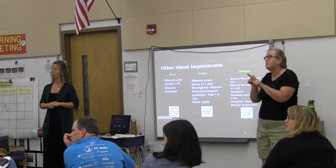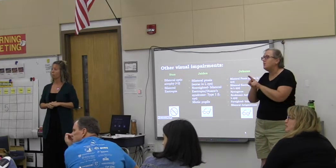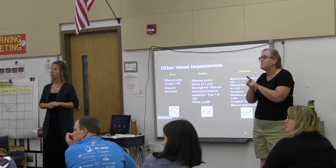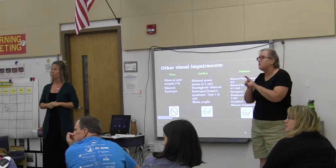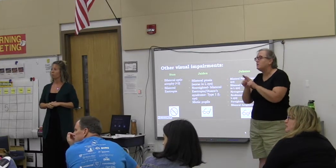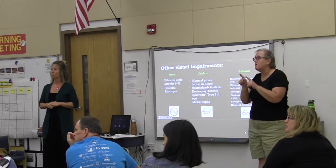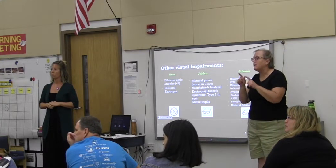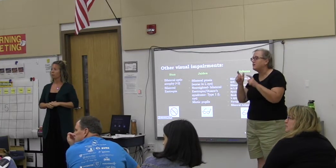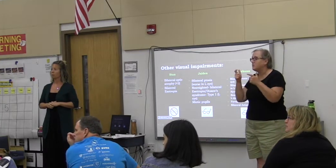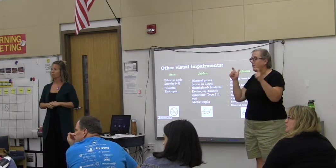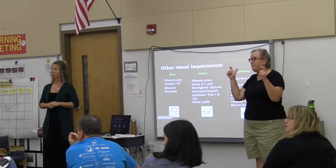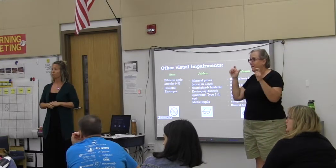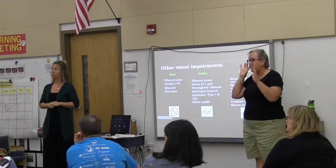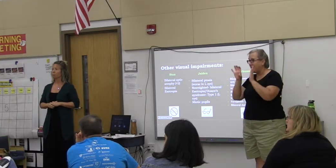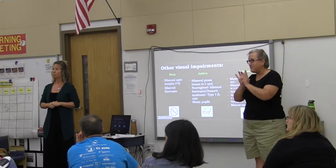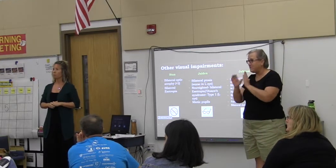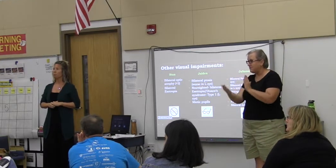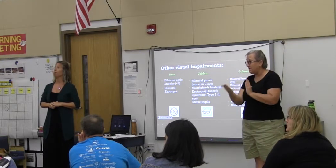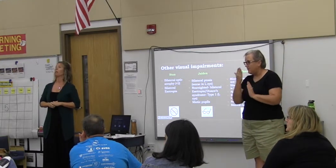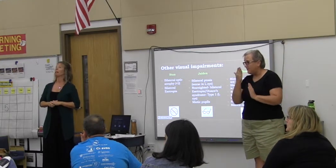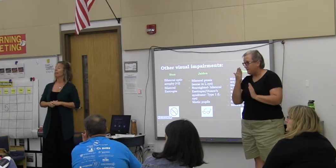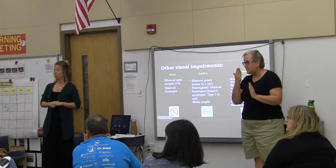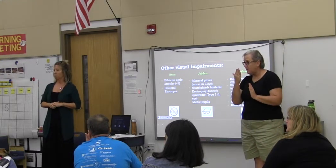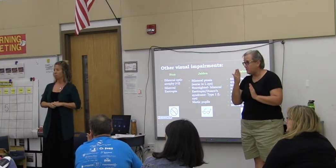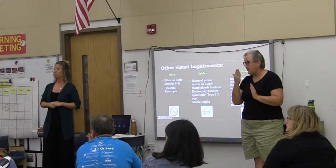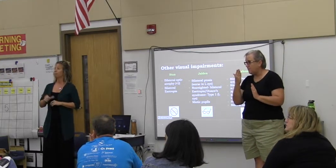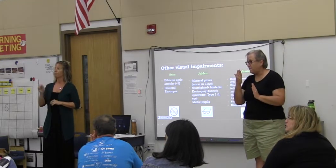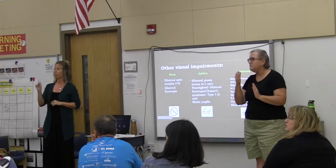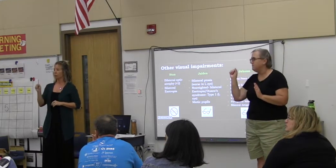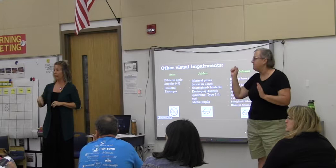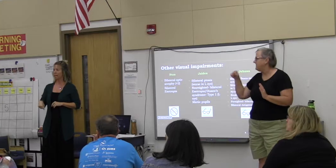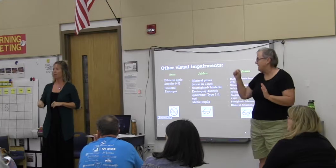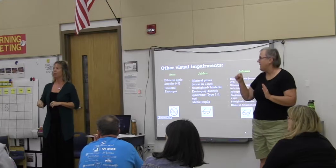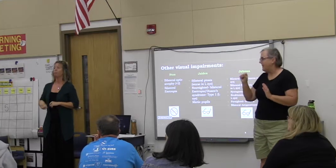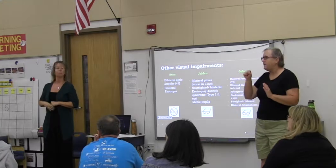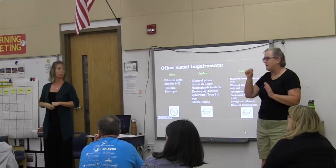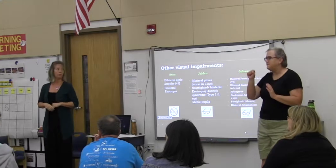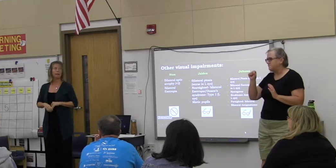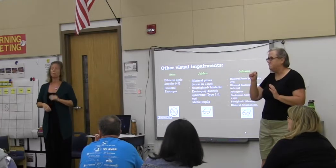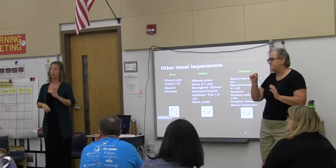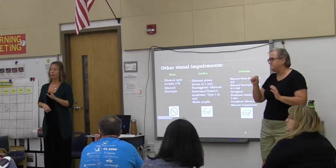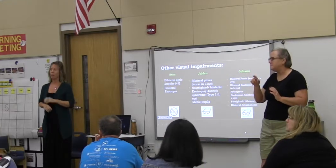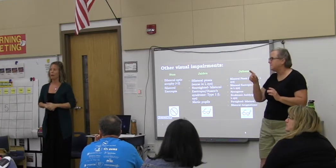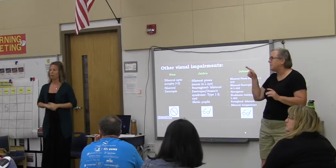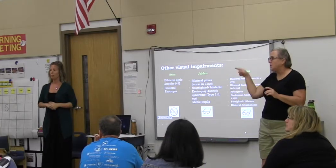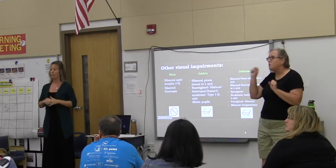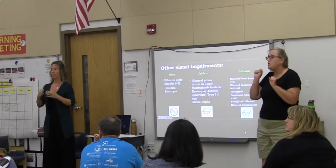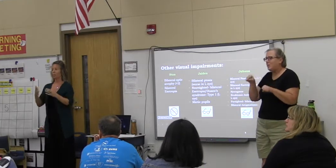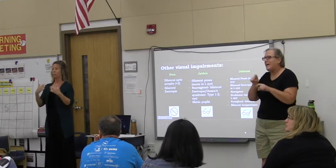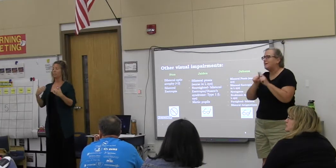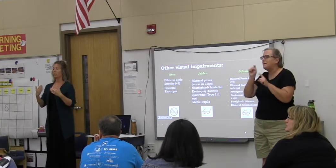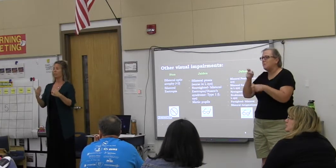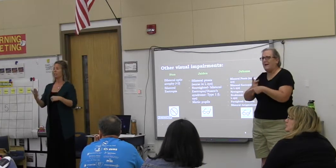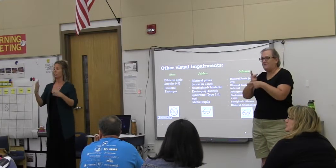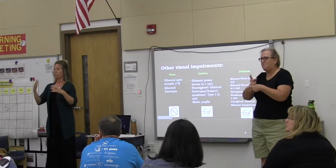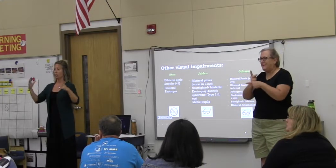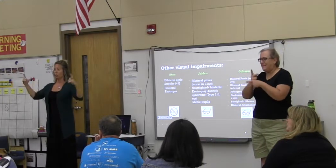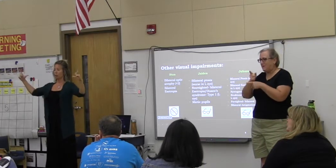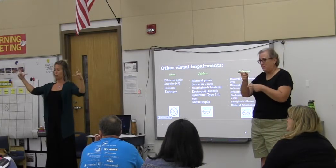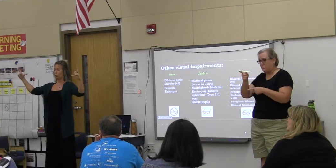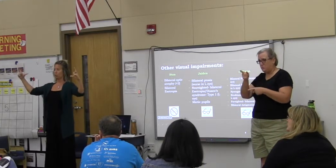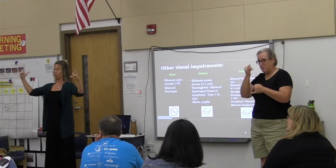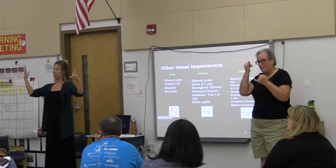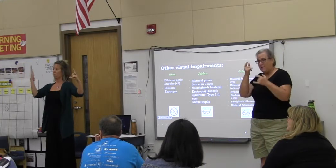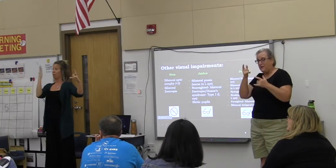distance. Can you also like do a big picture? Yes. Close up? You can. Yeah, you can, but you have to be careful because if you imagine